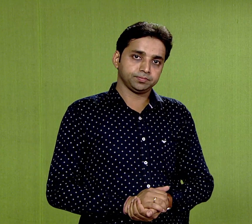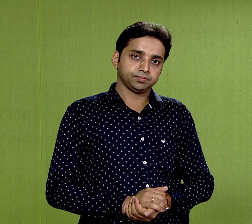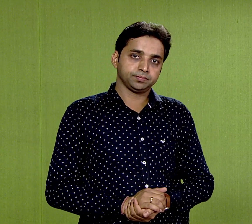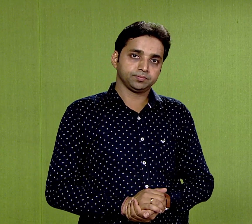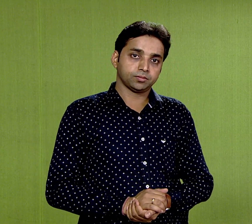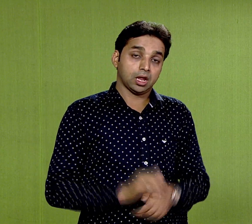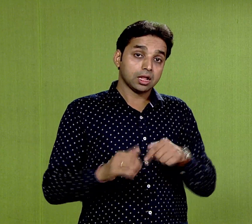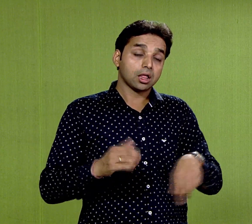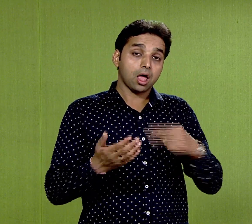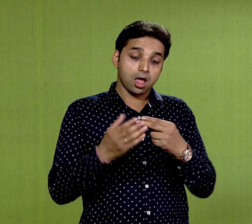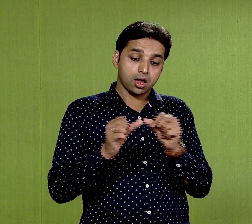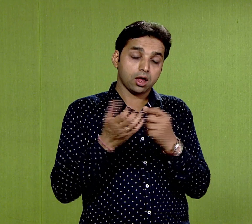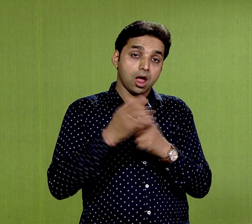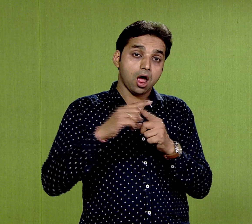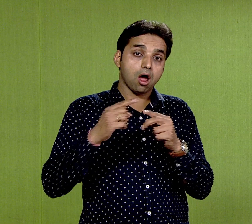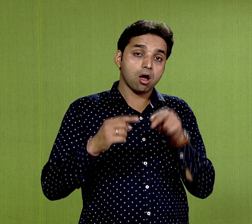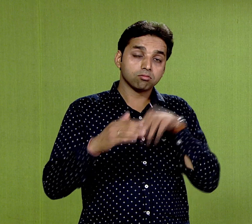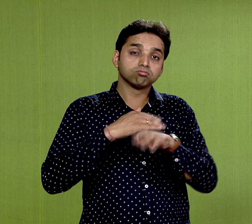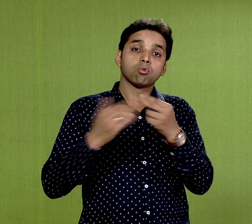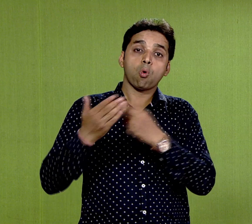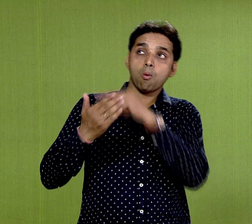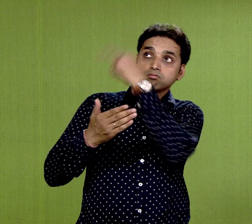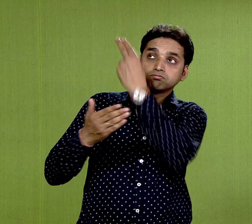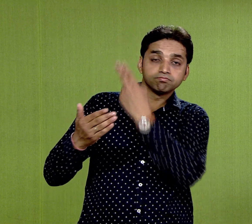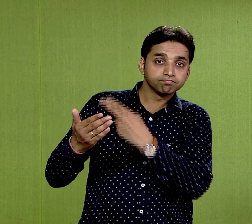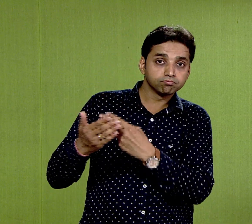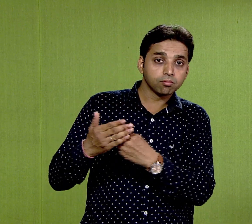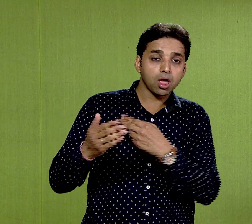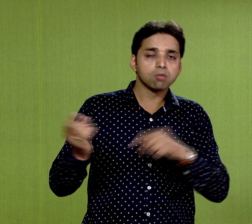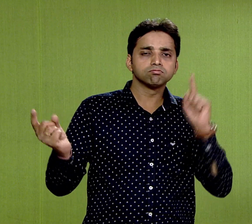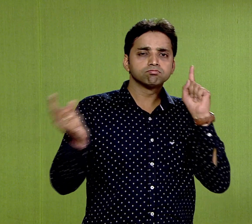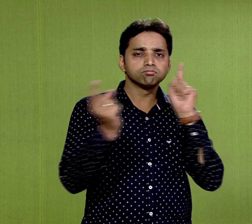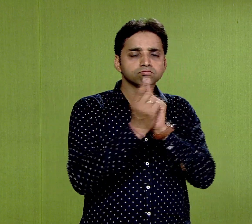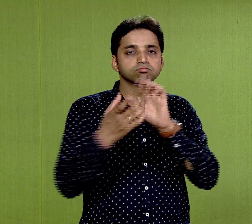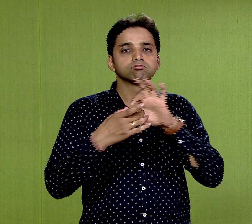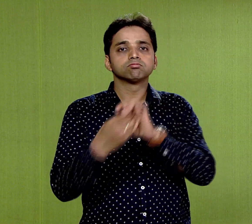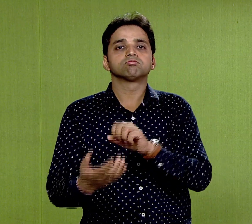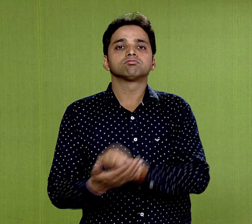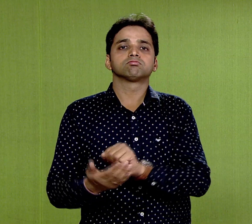The art of paintings reached its climax